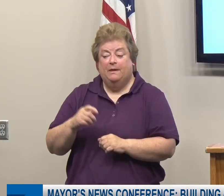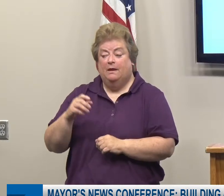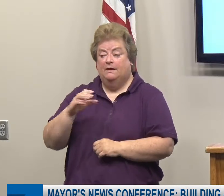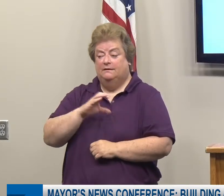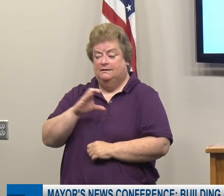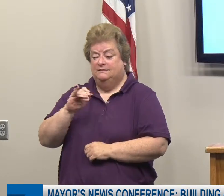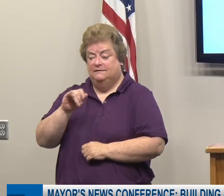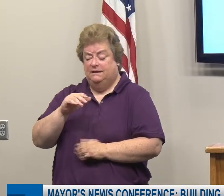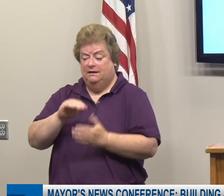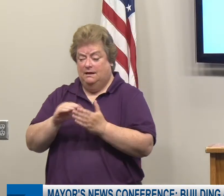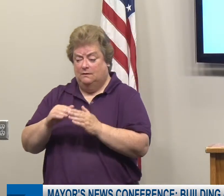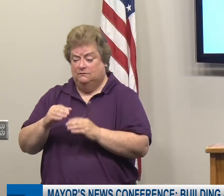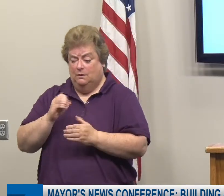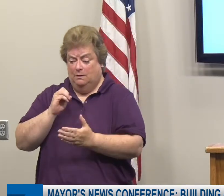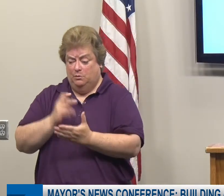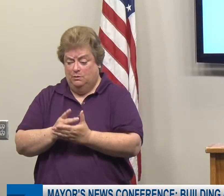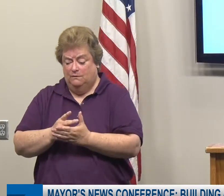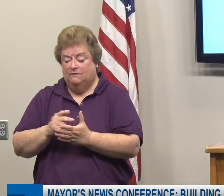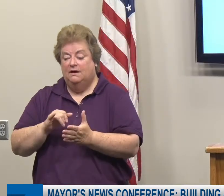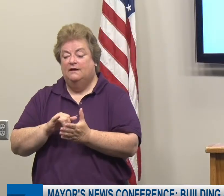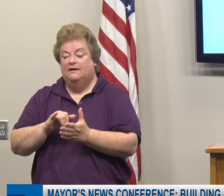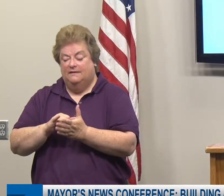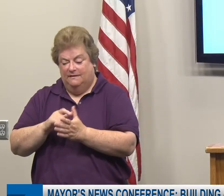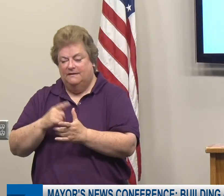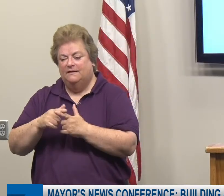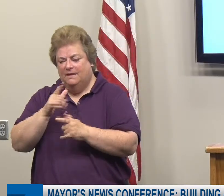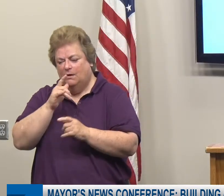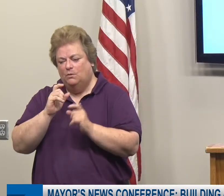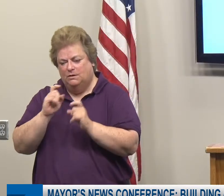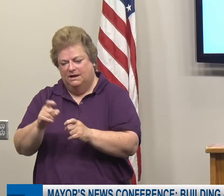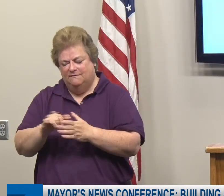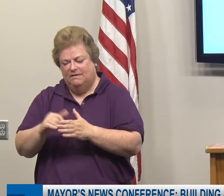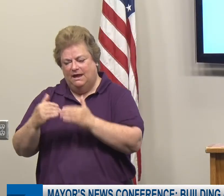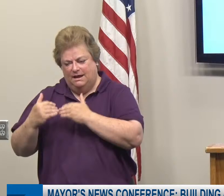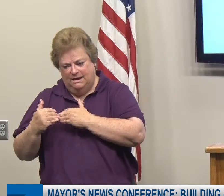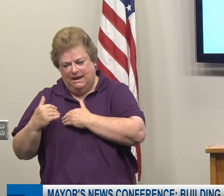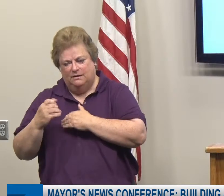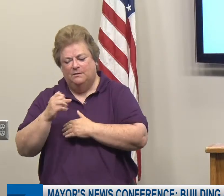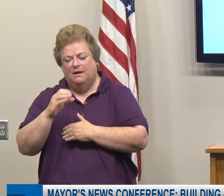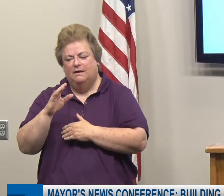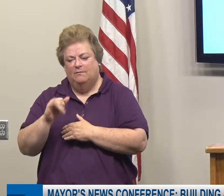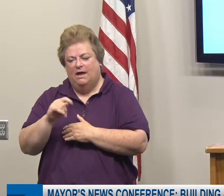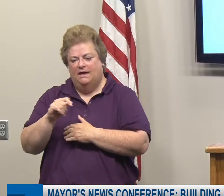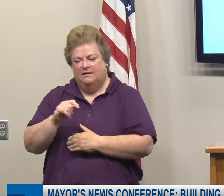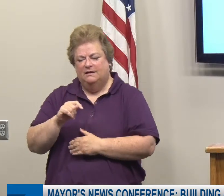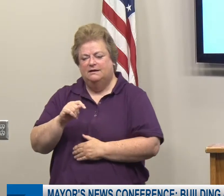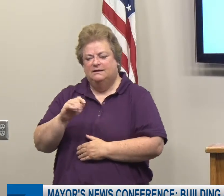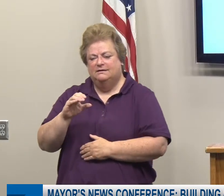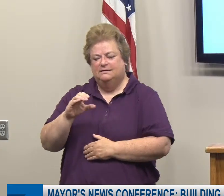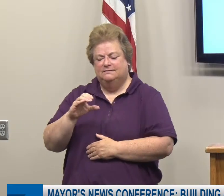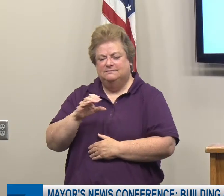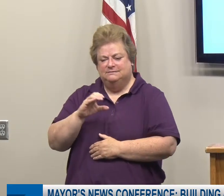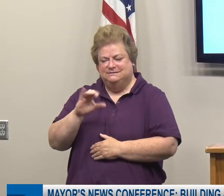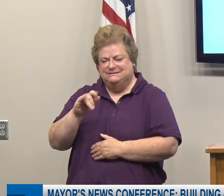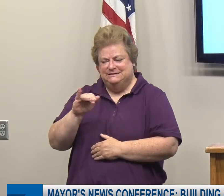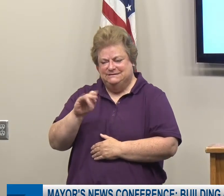Council, these updates will strengthen the accountability of opportunities that are afforded by our Citizen Police Advisory Board.